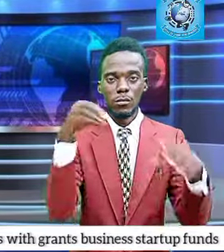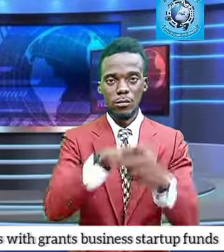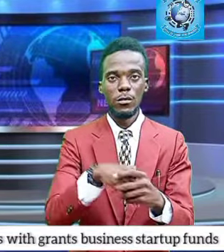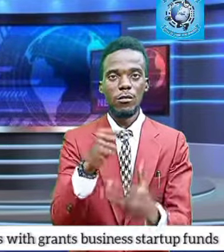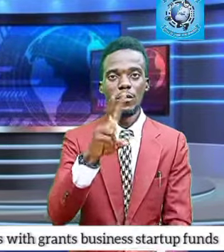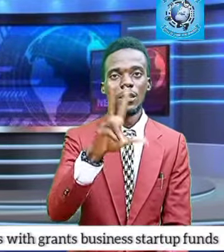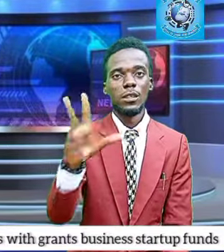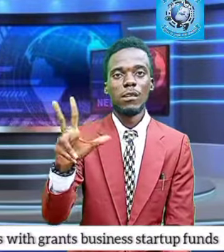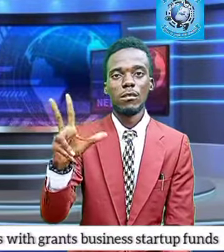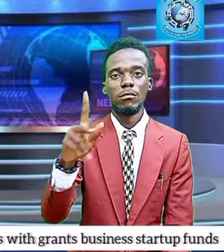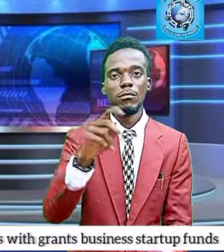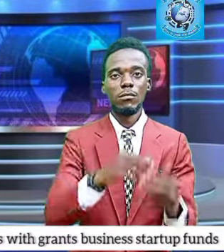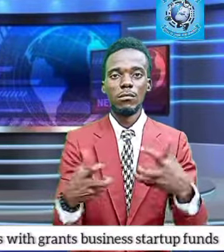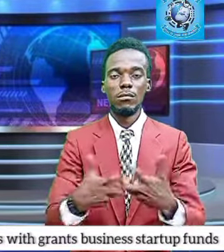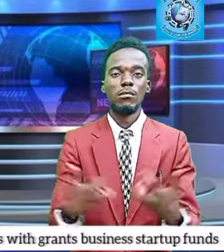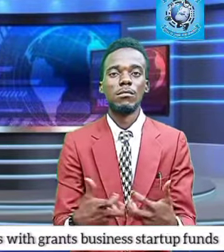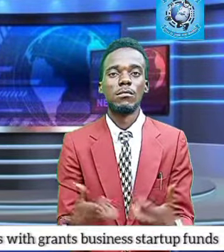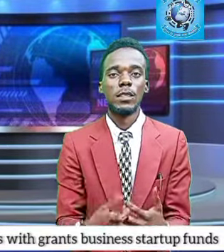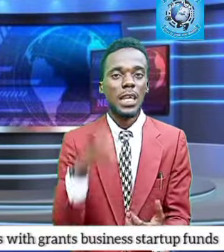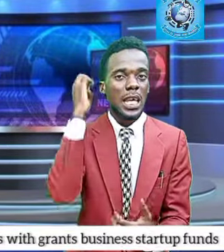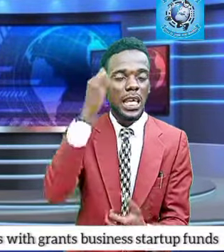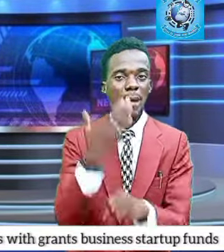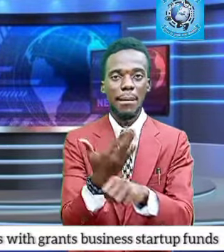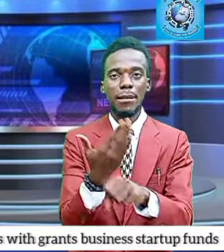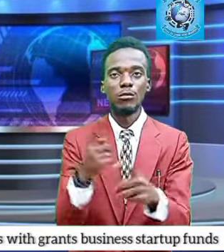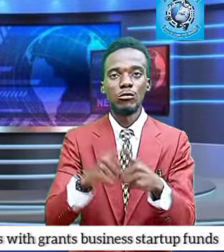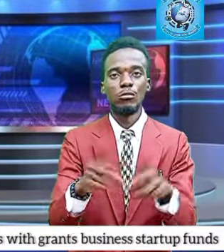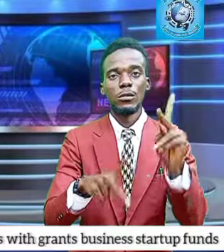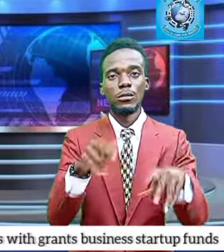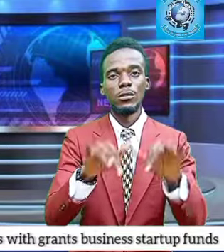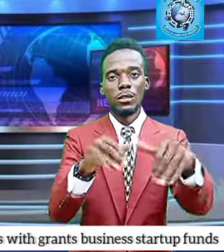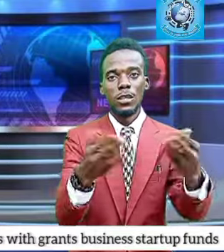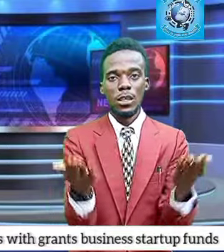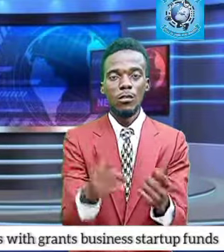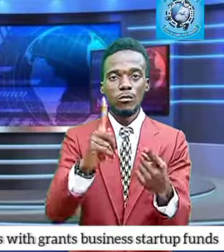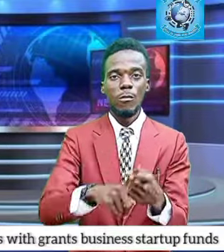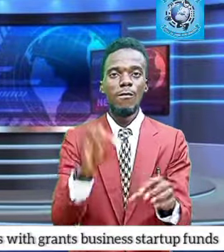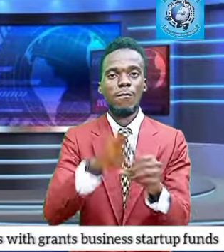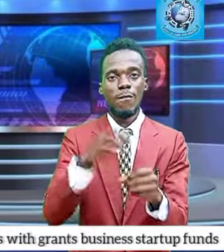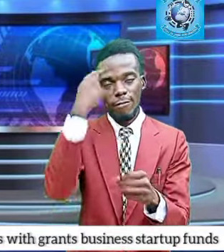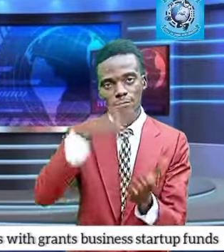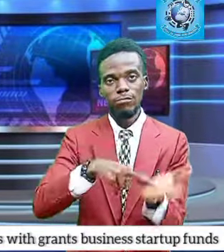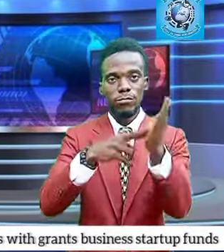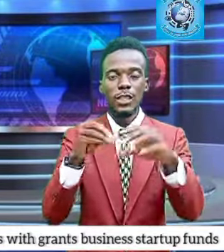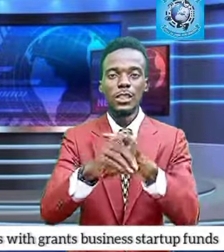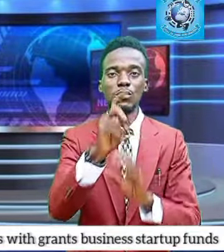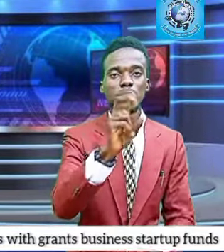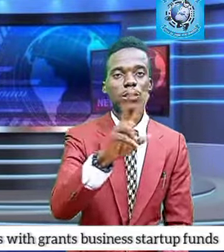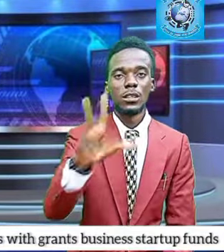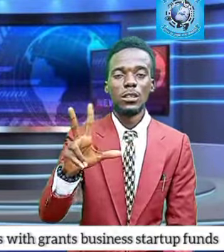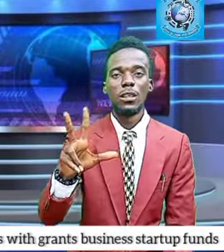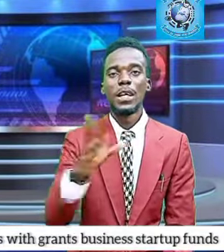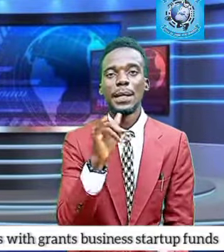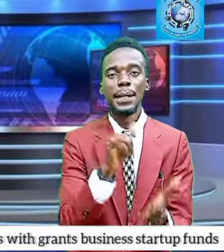of 33 transformers. He appealed to residents of Oluyole to vote for their representatives in